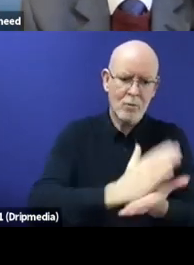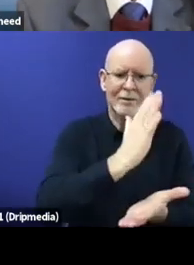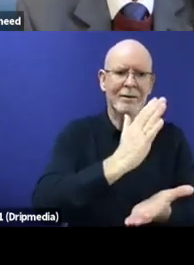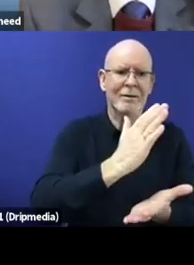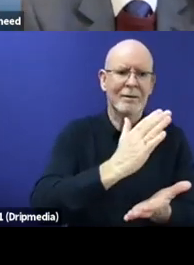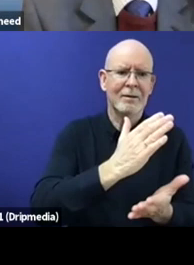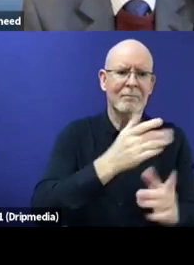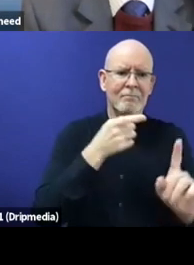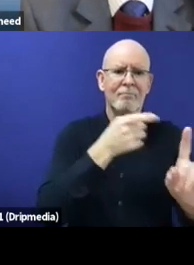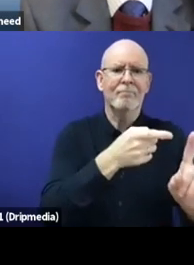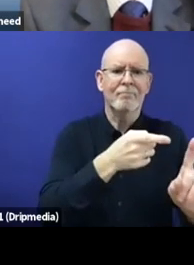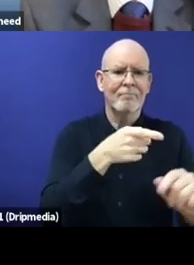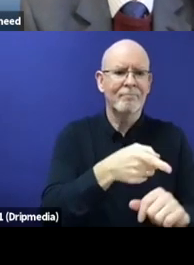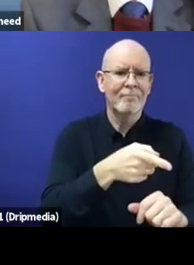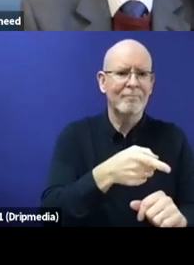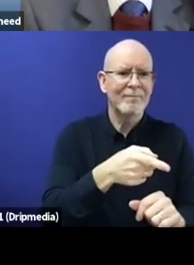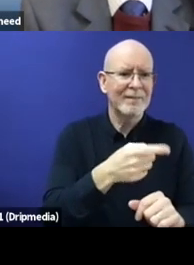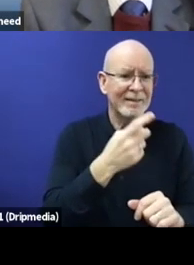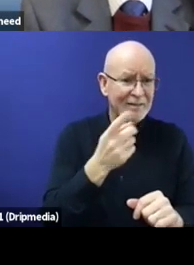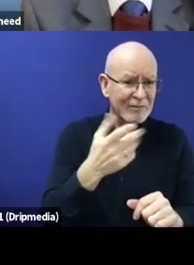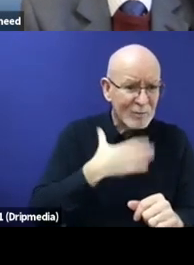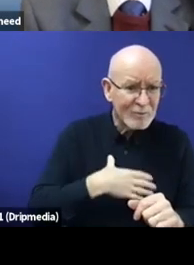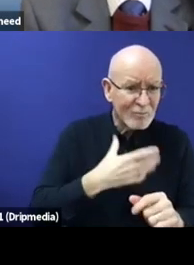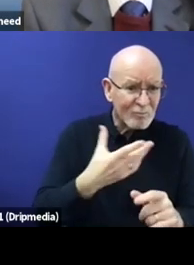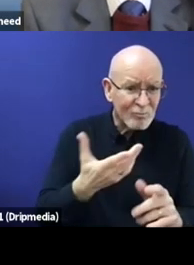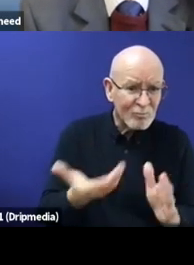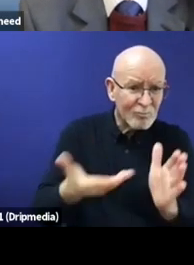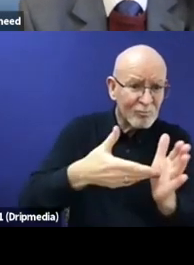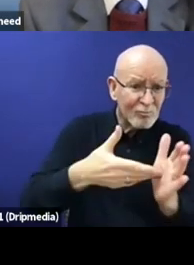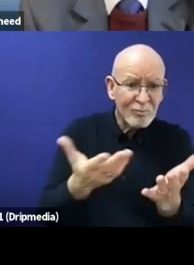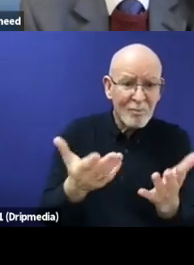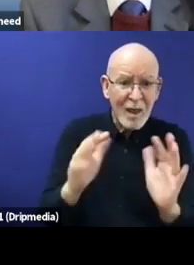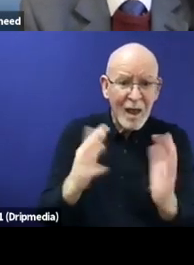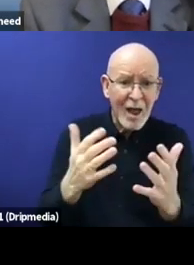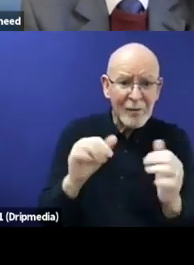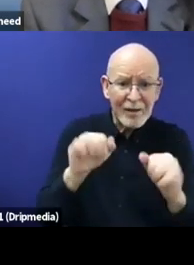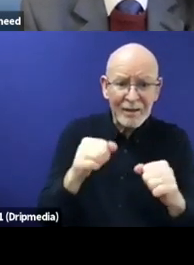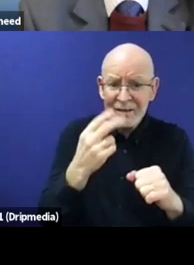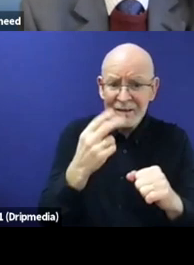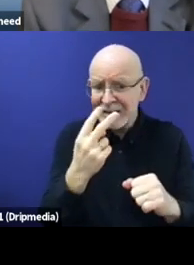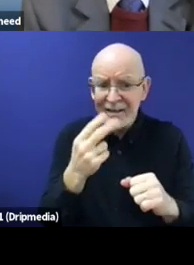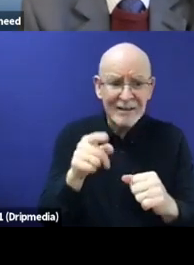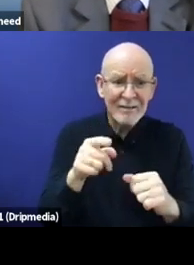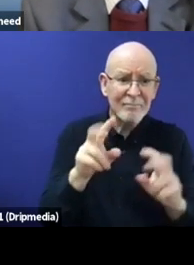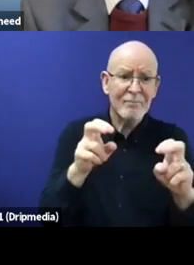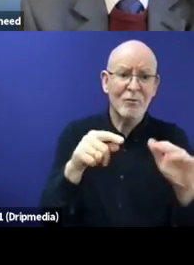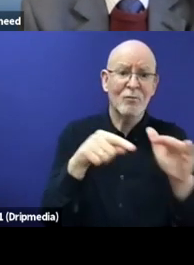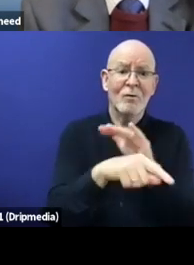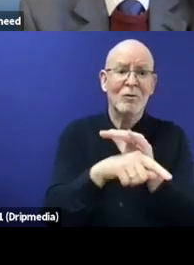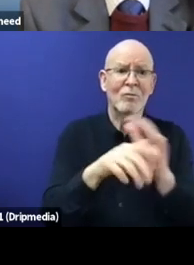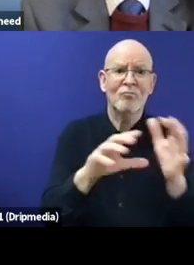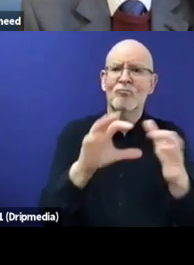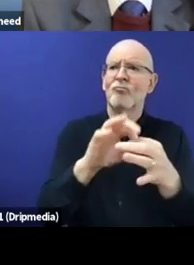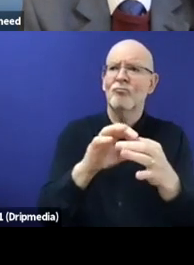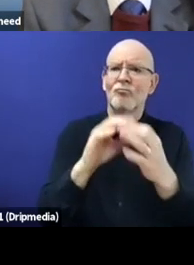highlight both the obligation of the state to ensure that there is availability, accessibility,